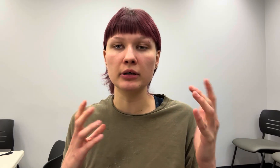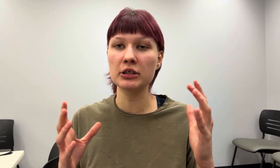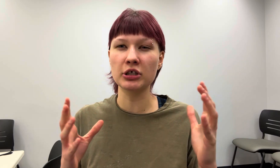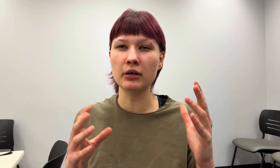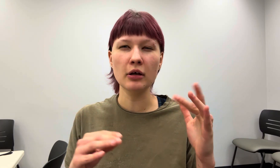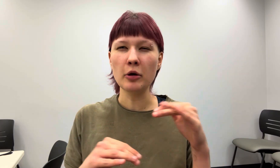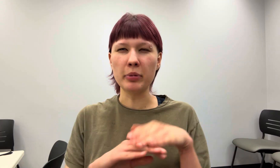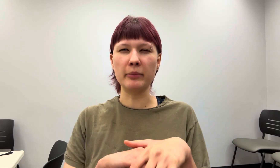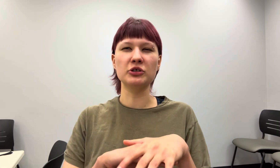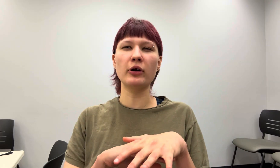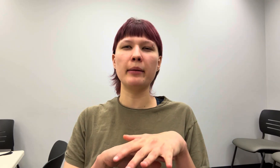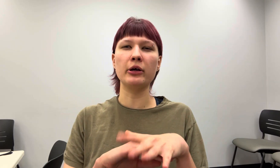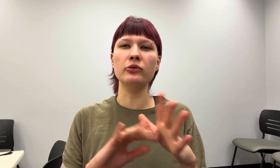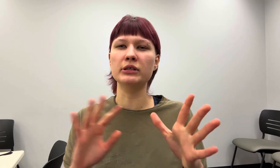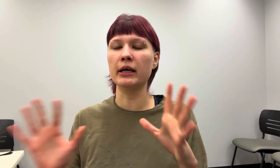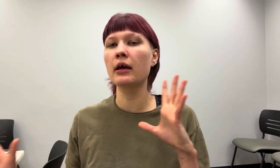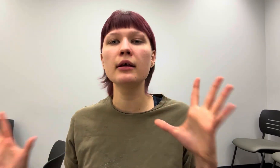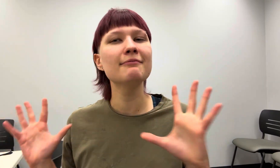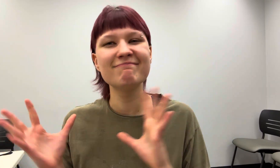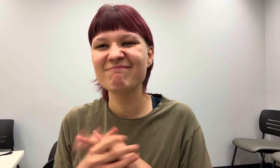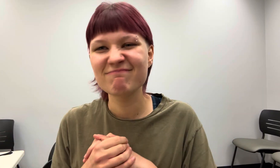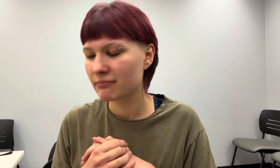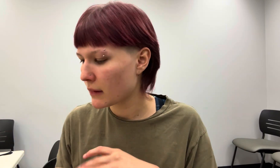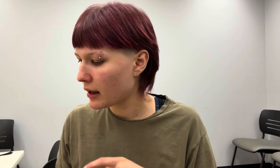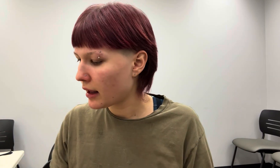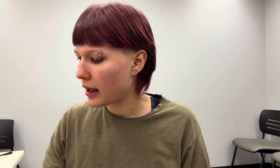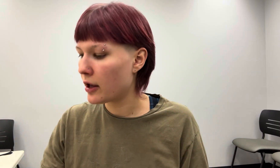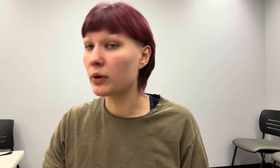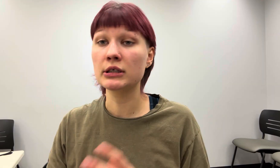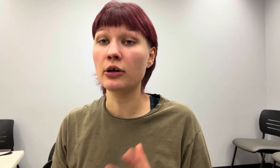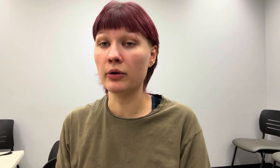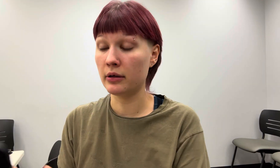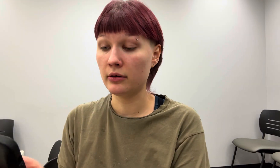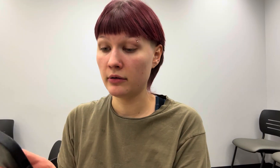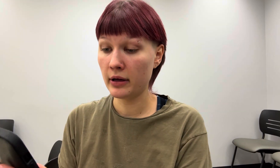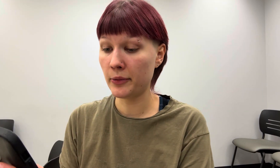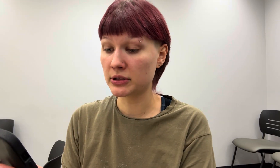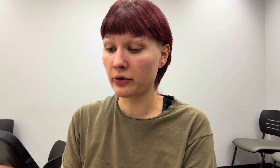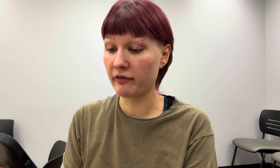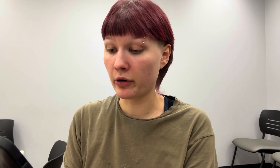gushing, but I'm describing oozing. It wasn't going very well.